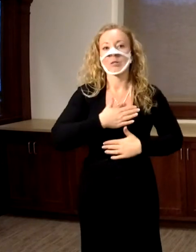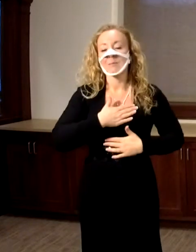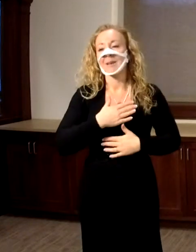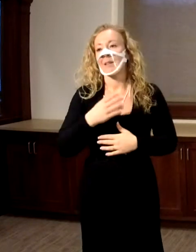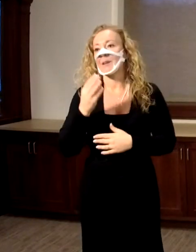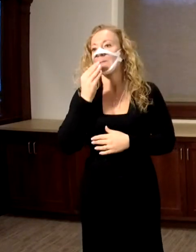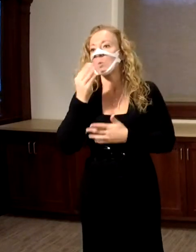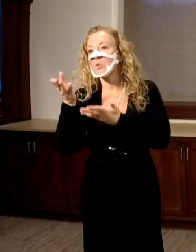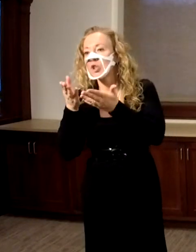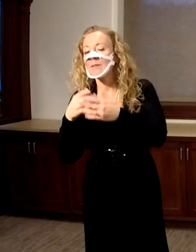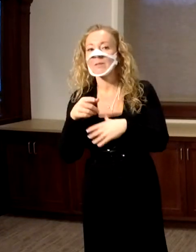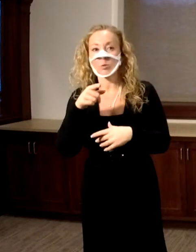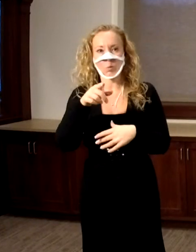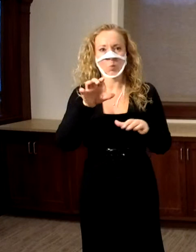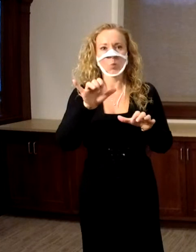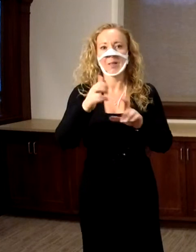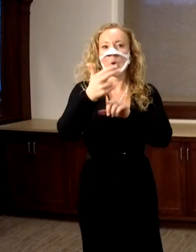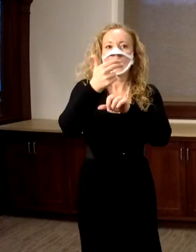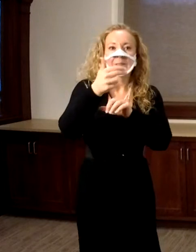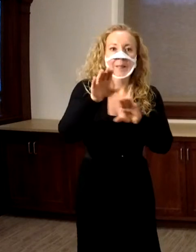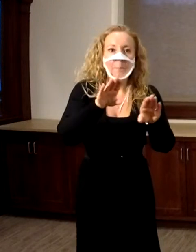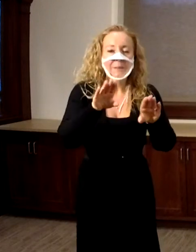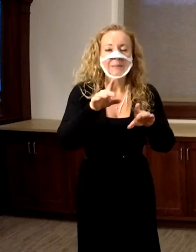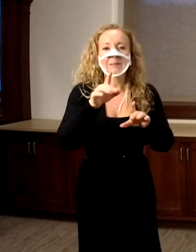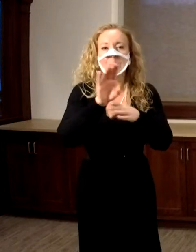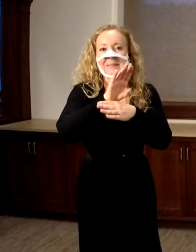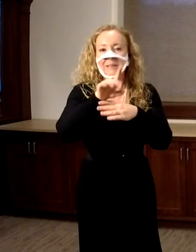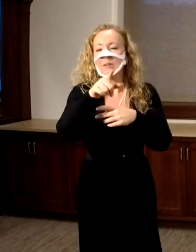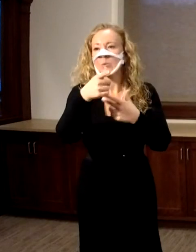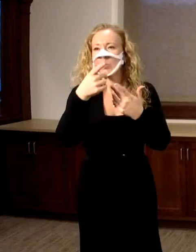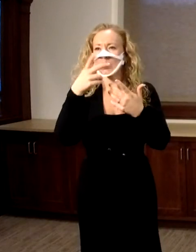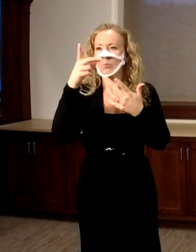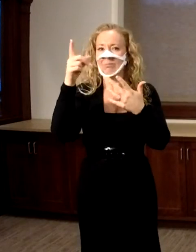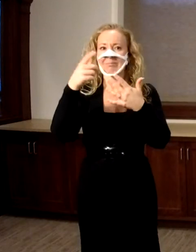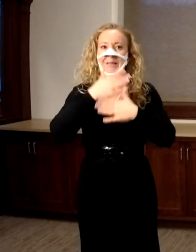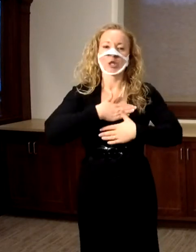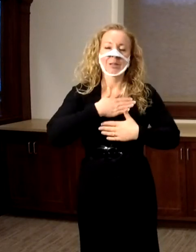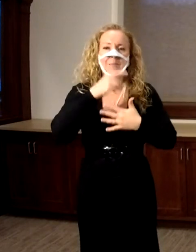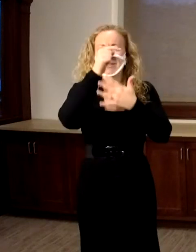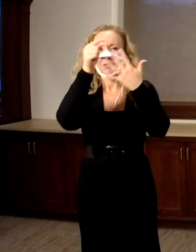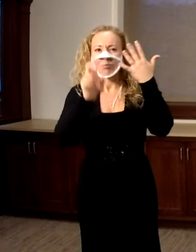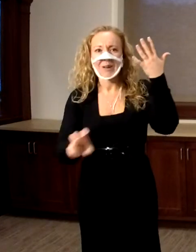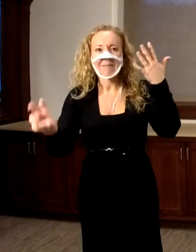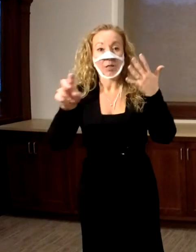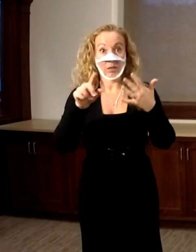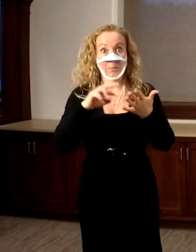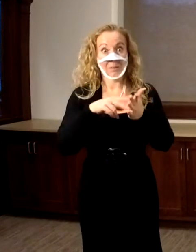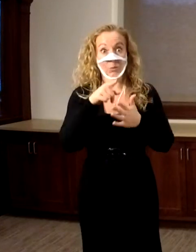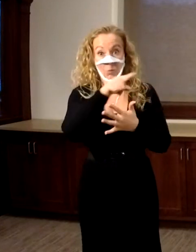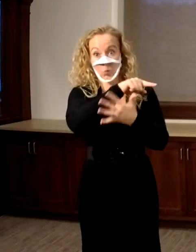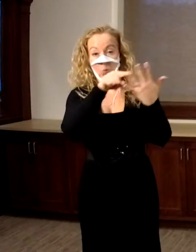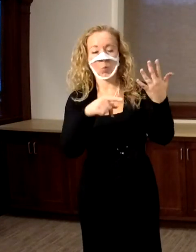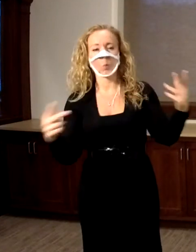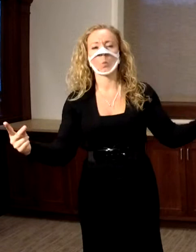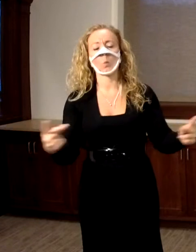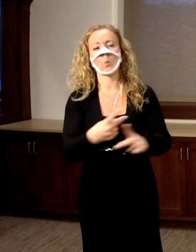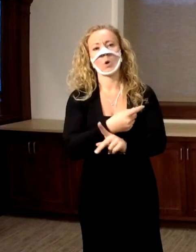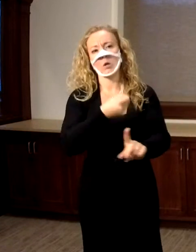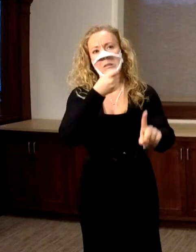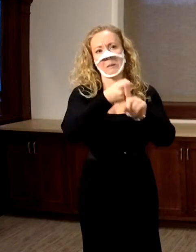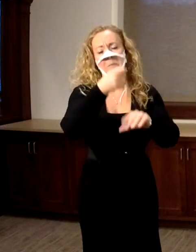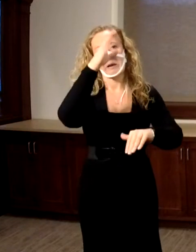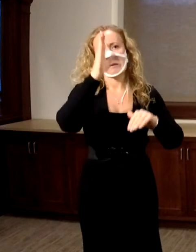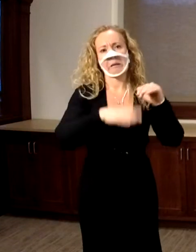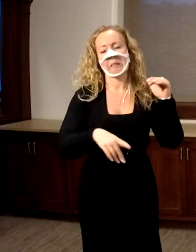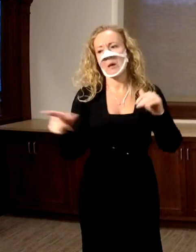food business, the hotel business, the travel business, the entertainment business, you have been affected much more than people have been